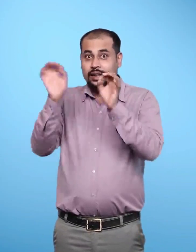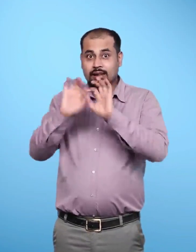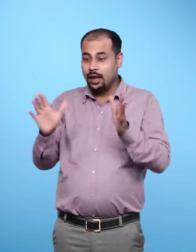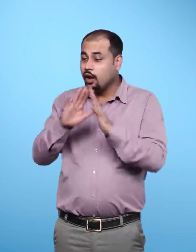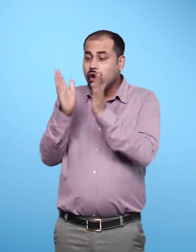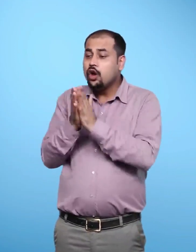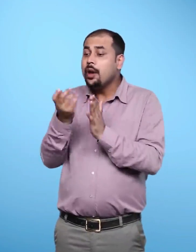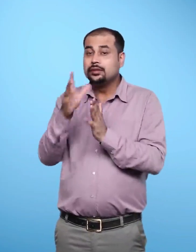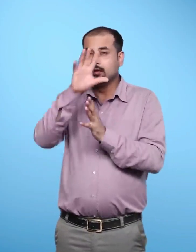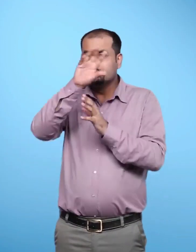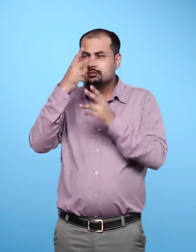factory.